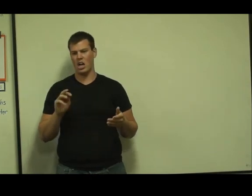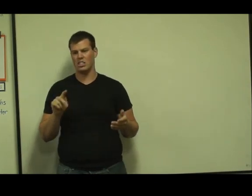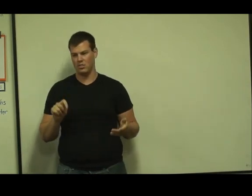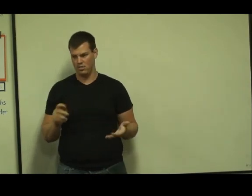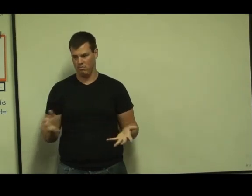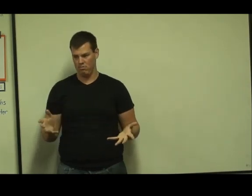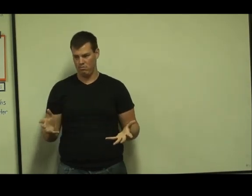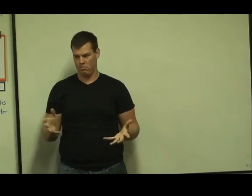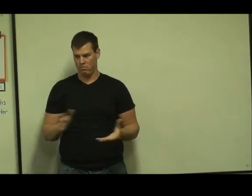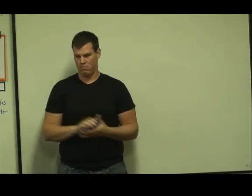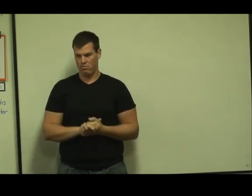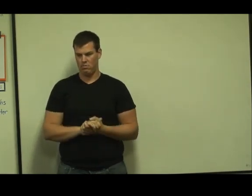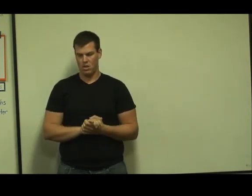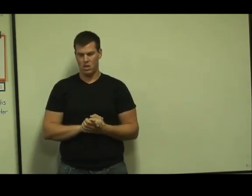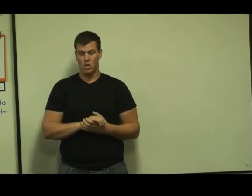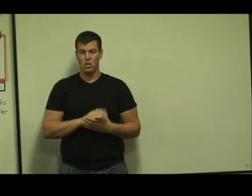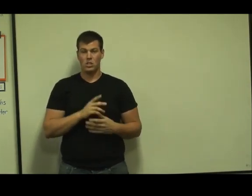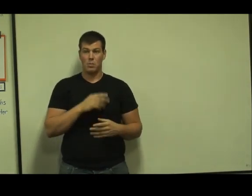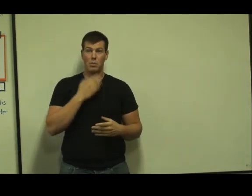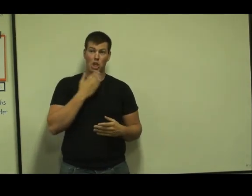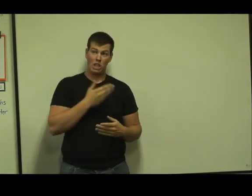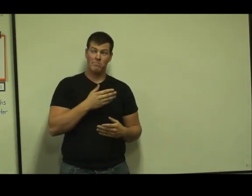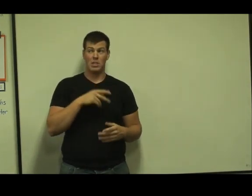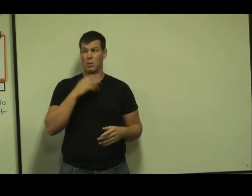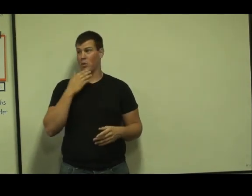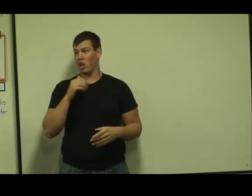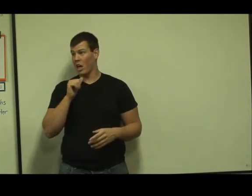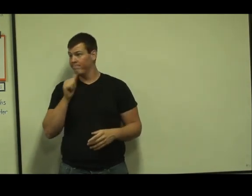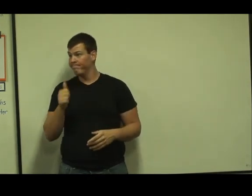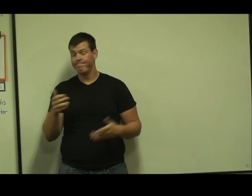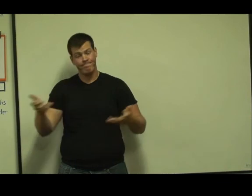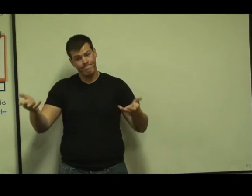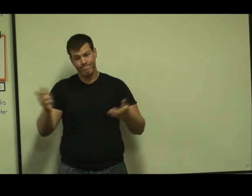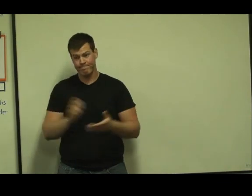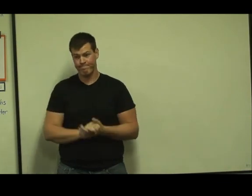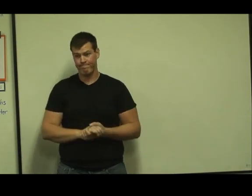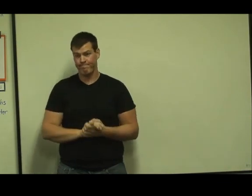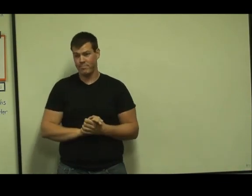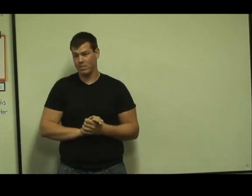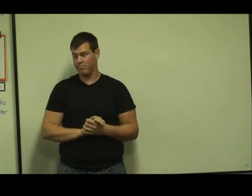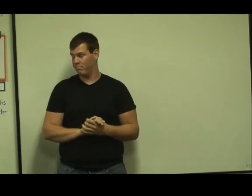content. The people again, the people are none.